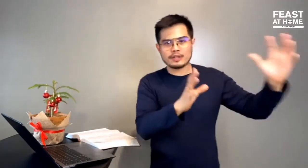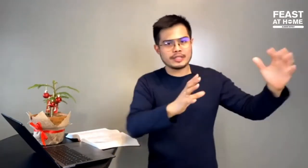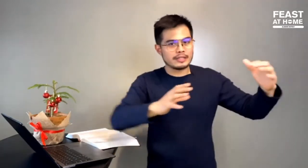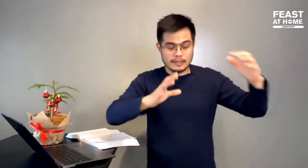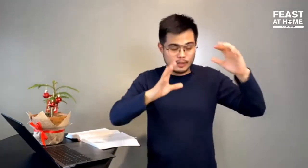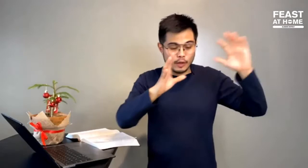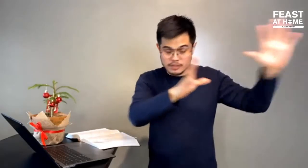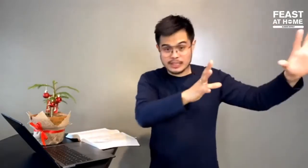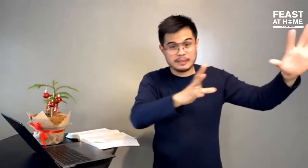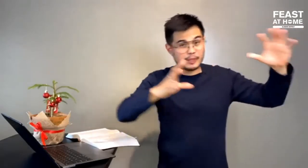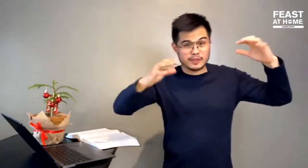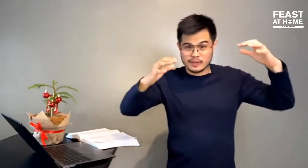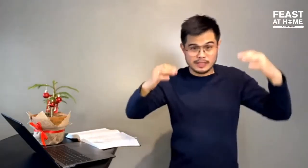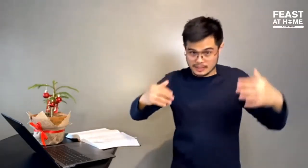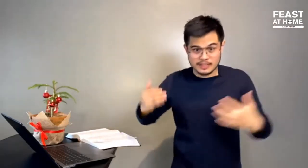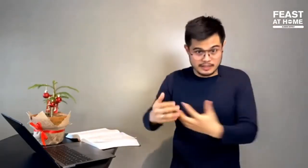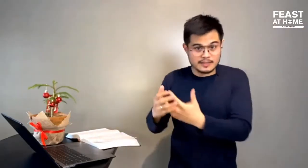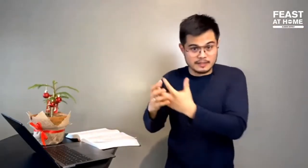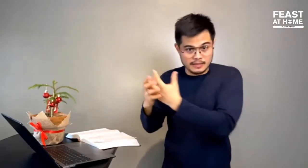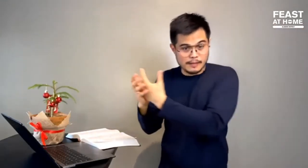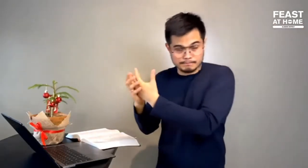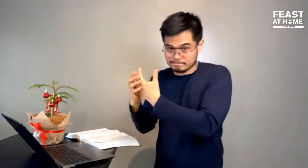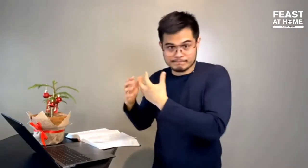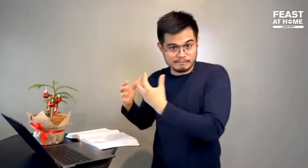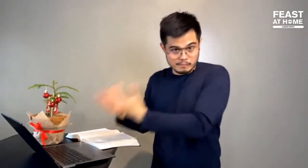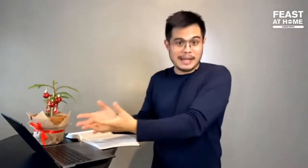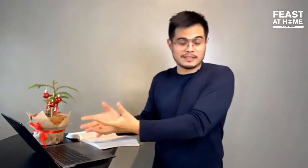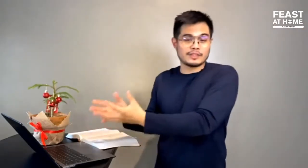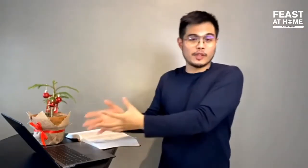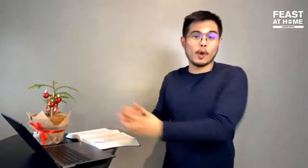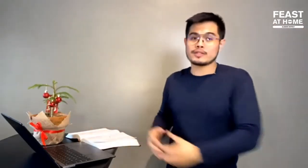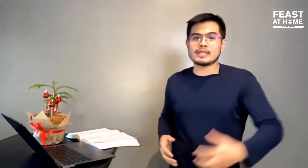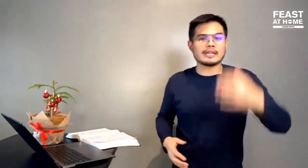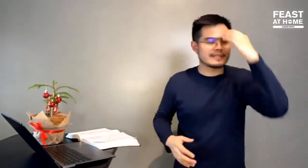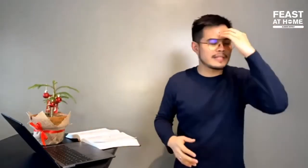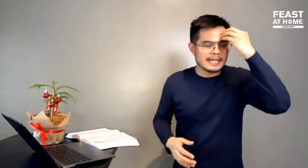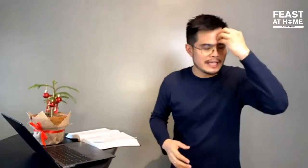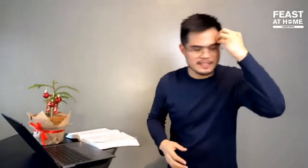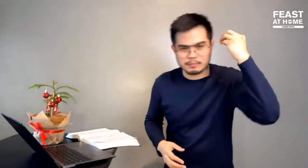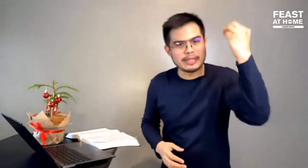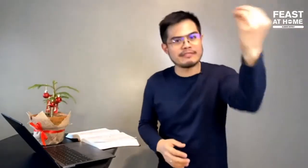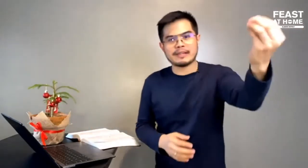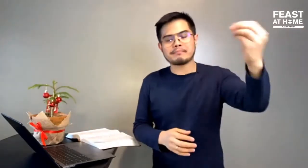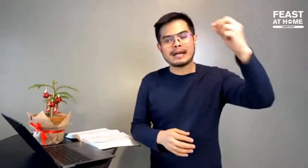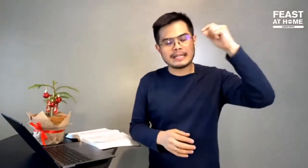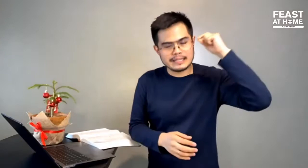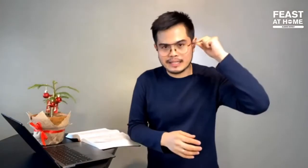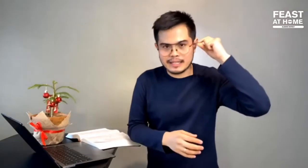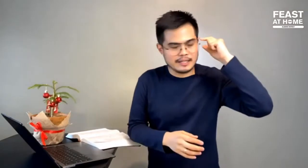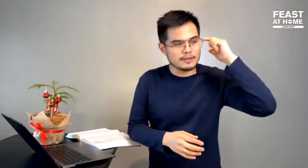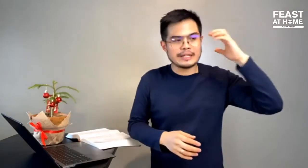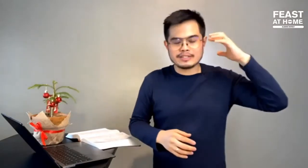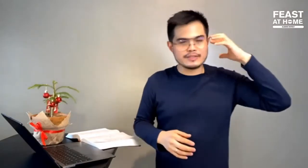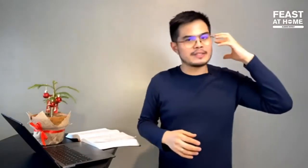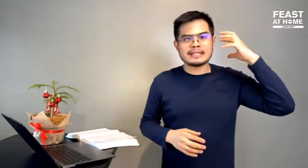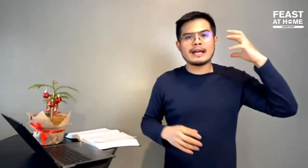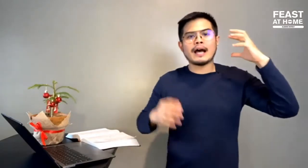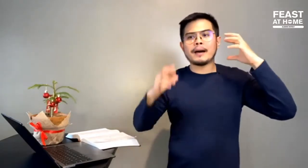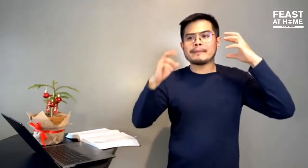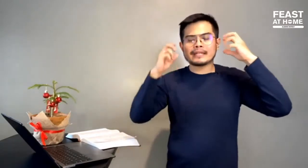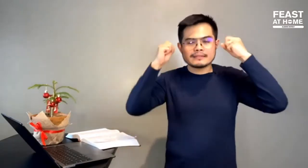brilliant theologically because he is master's in theology, and he has a prolific mind, and really